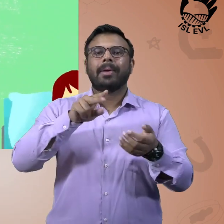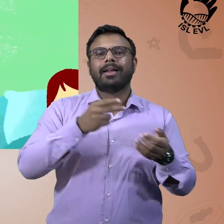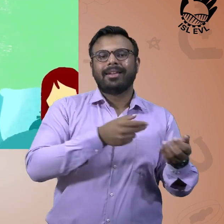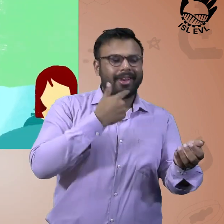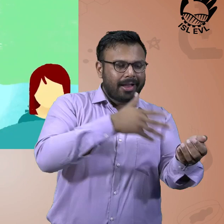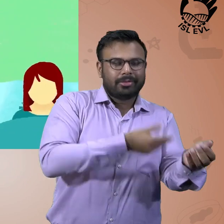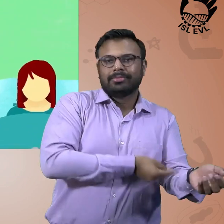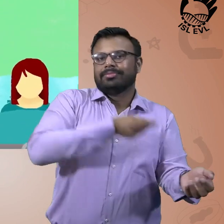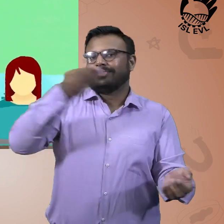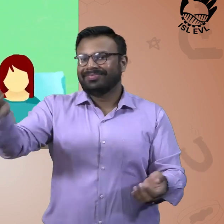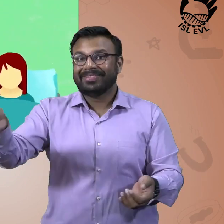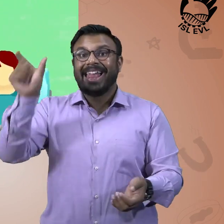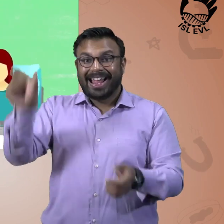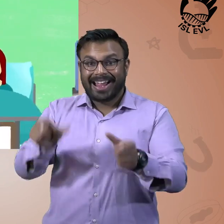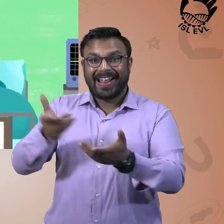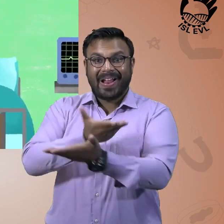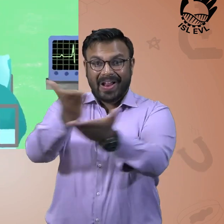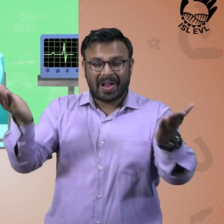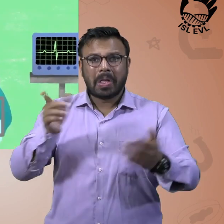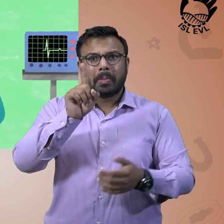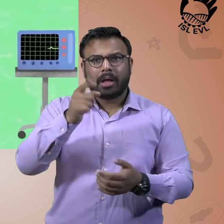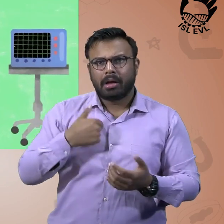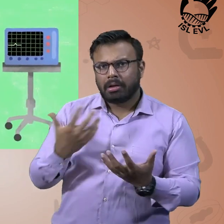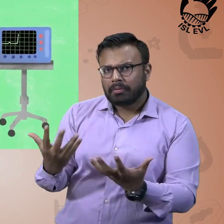When we have immediate need of blood,